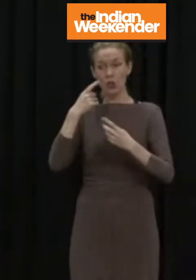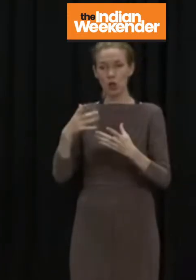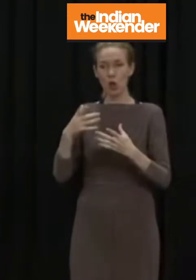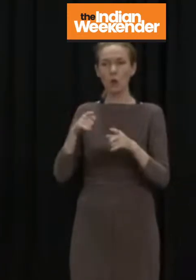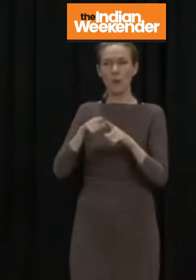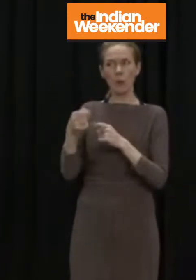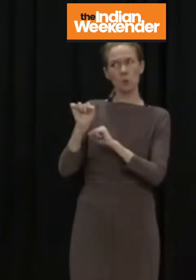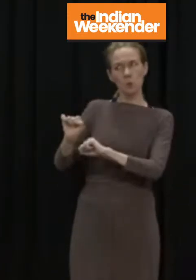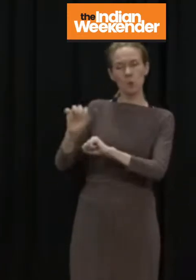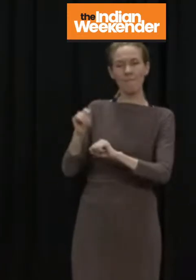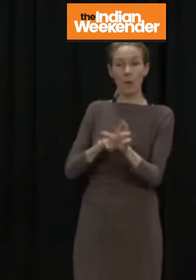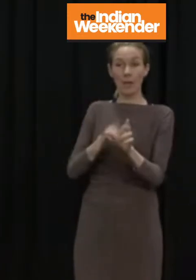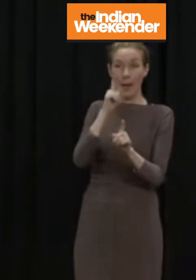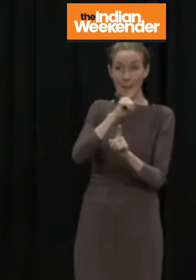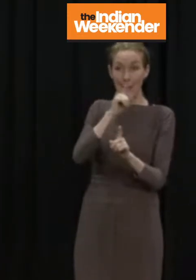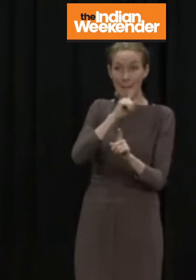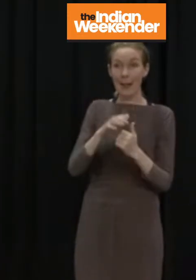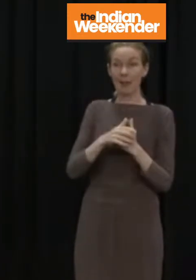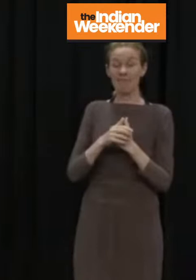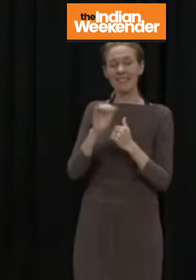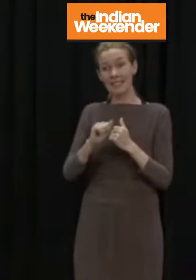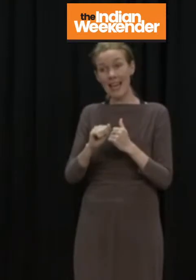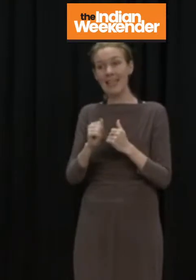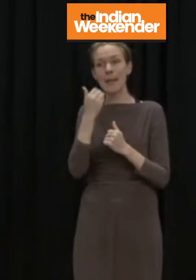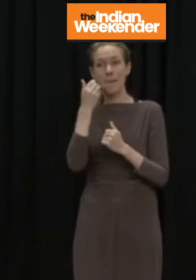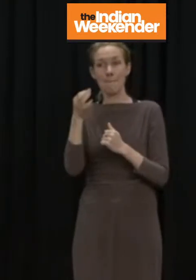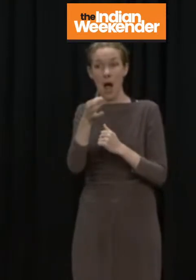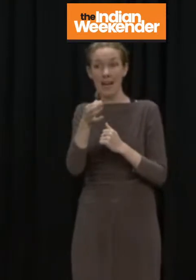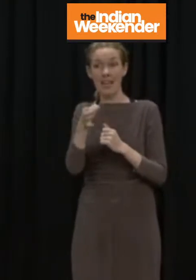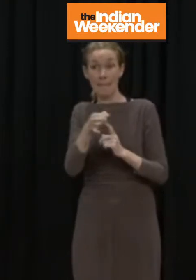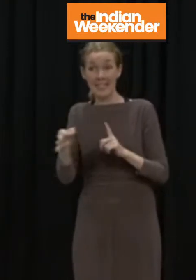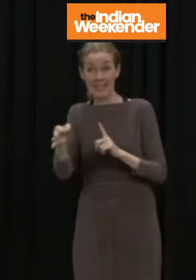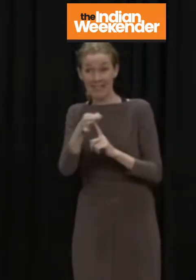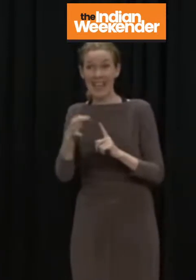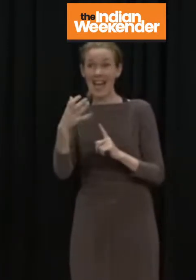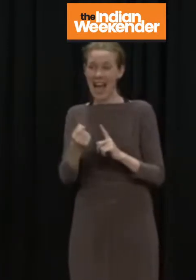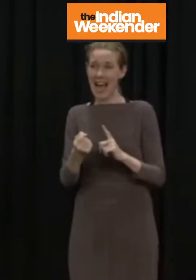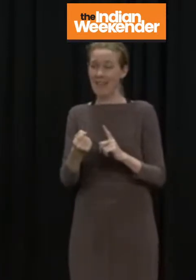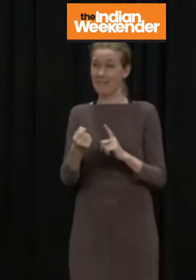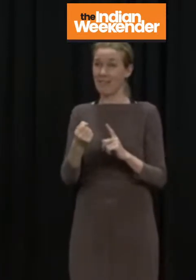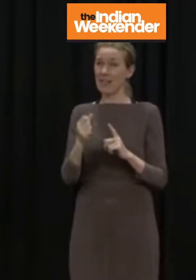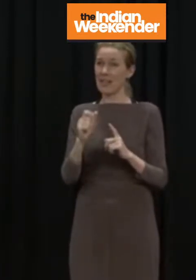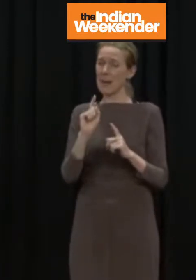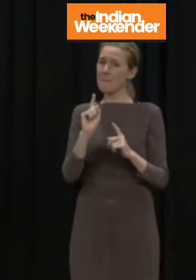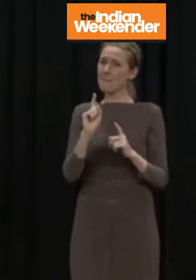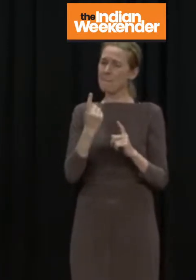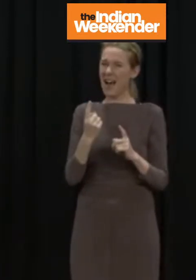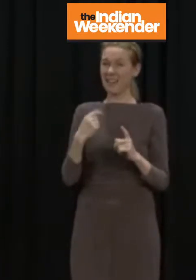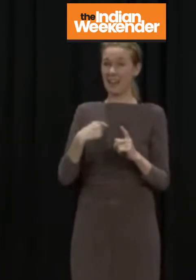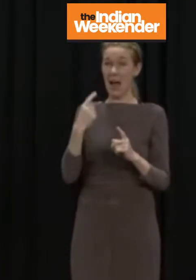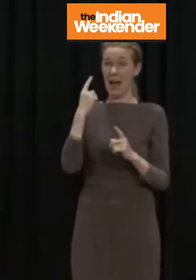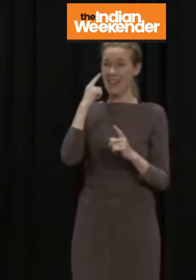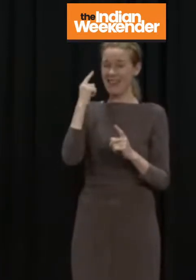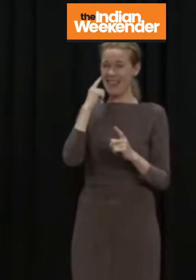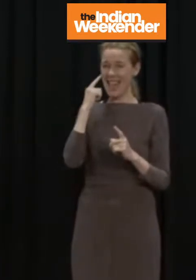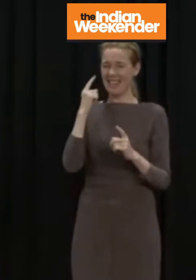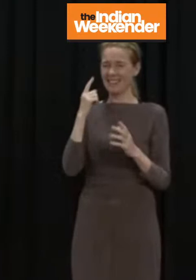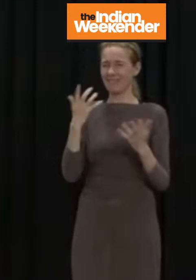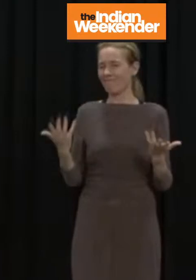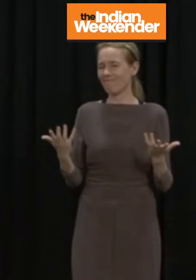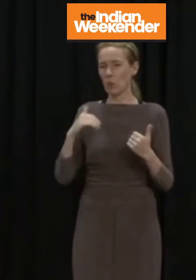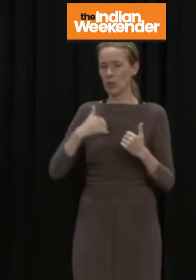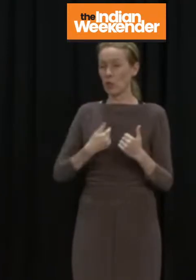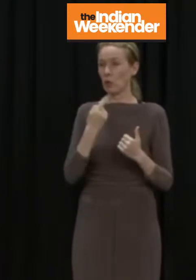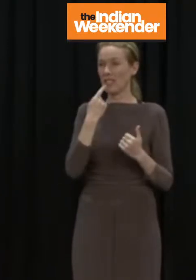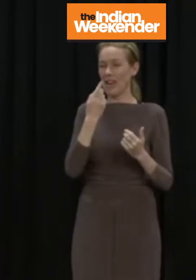more Māori, higher rates of Pacifica people, but again, I don't want to draw any generalisations here. I don't think that would be fair. We are seeing good